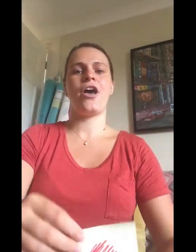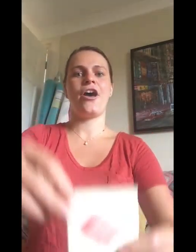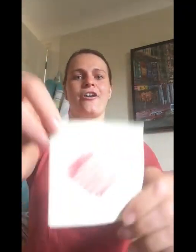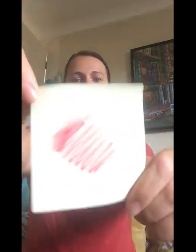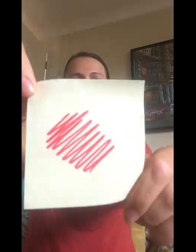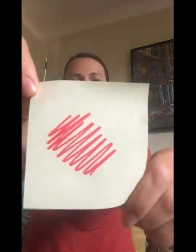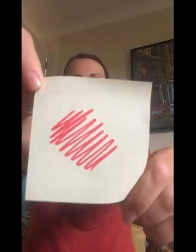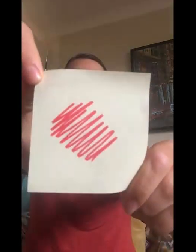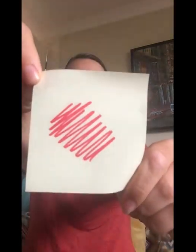Red.